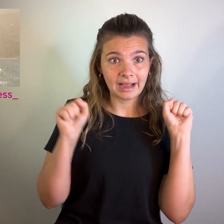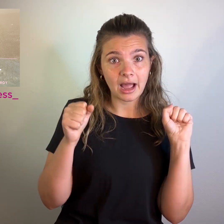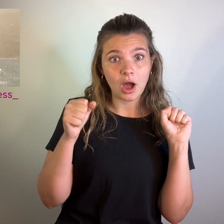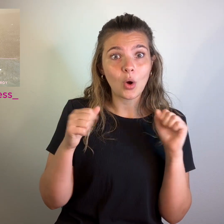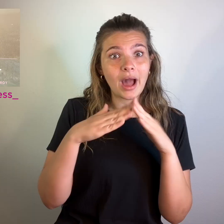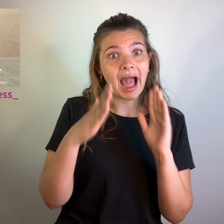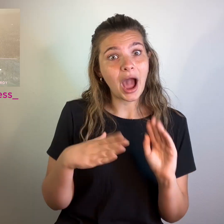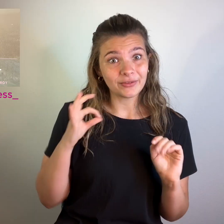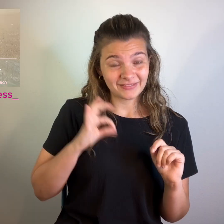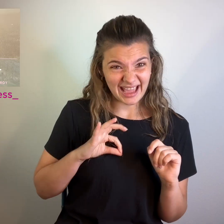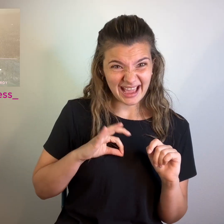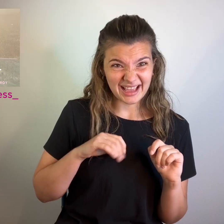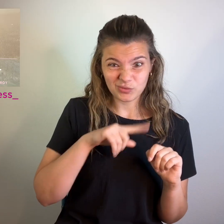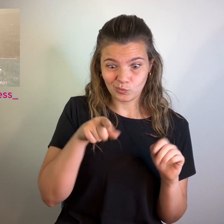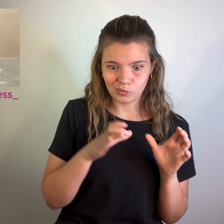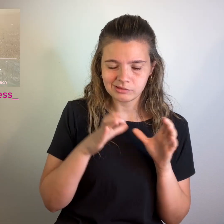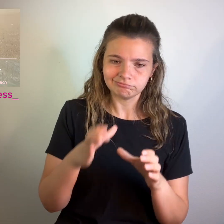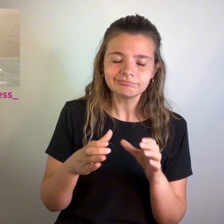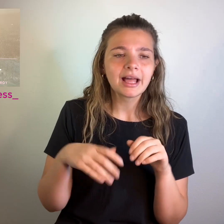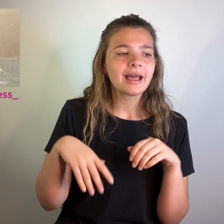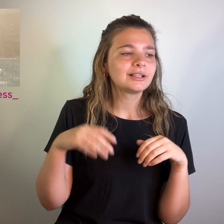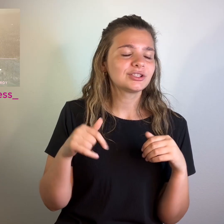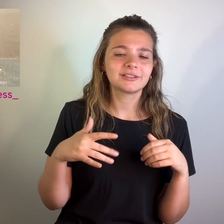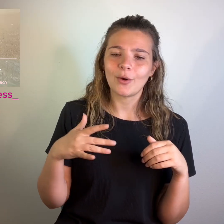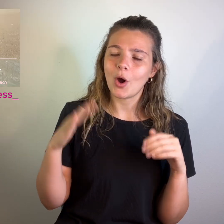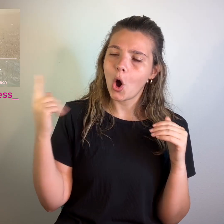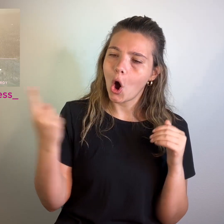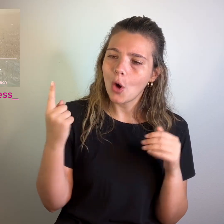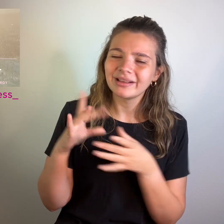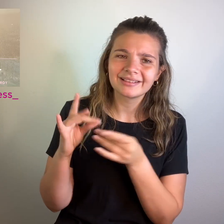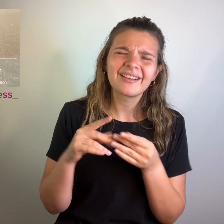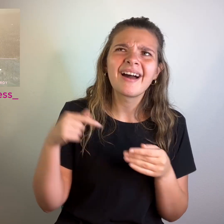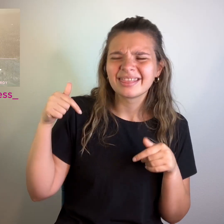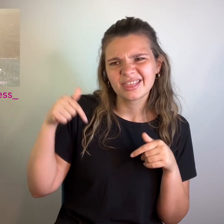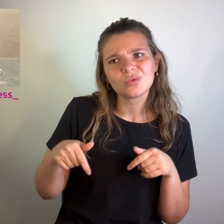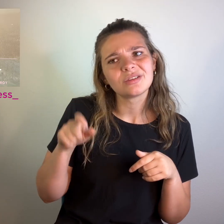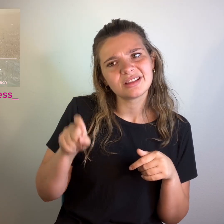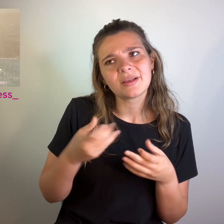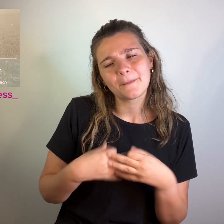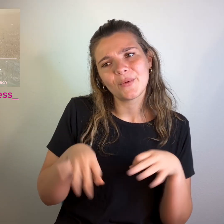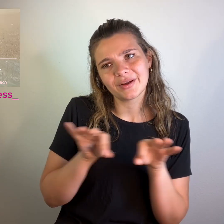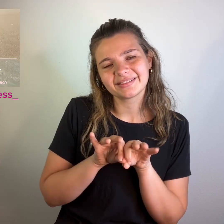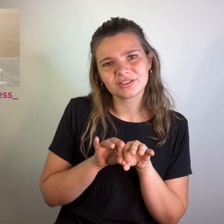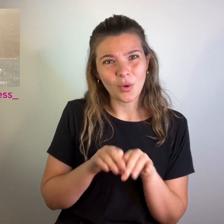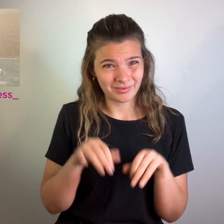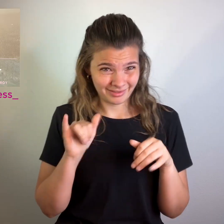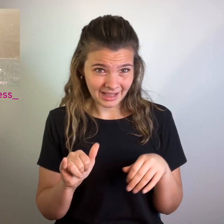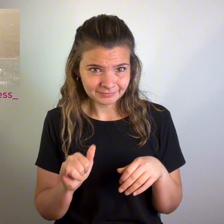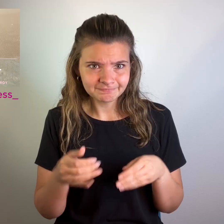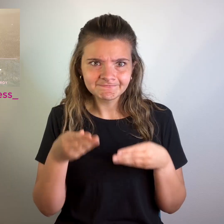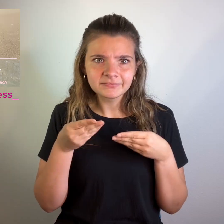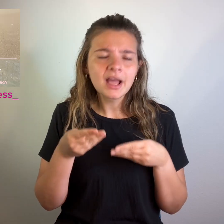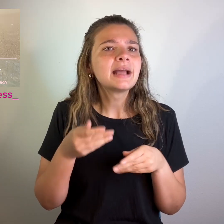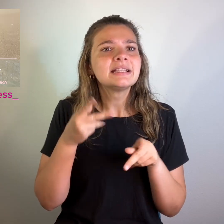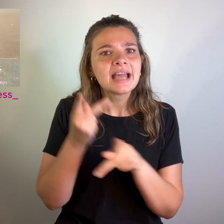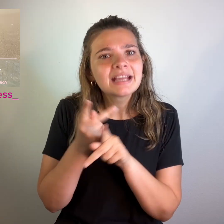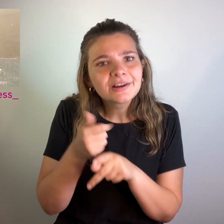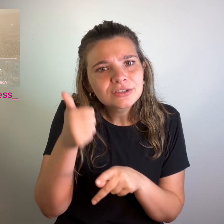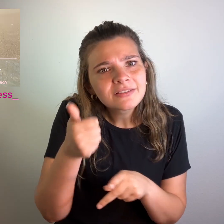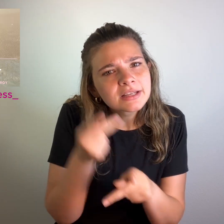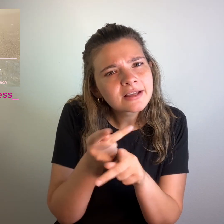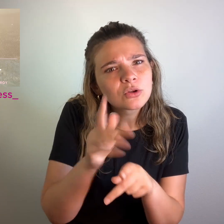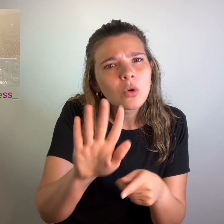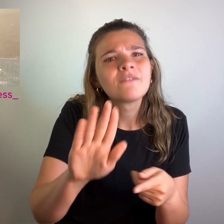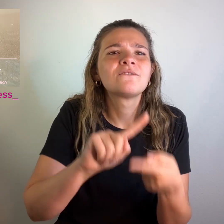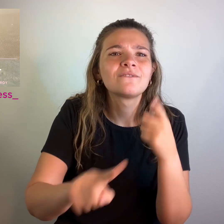your reminder to share your gratitude, water your friendships, water yourself. And like I said, if you need a community of like-minded